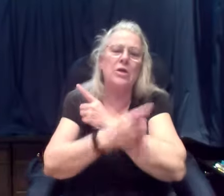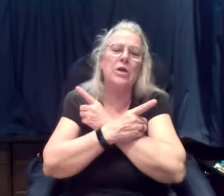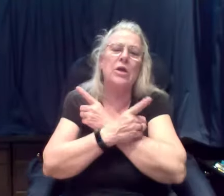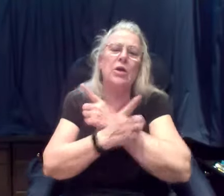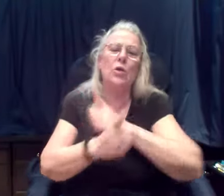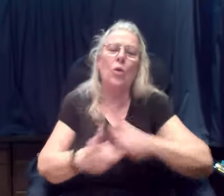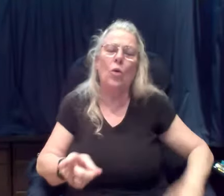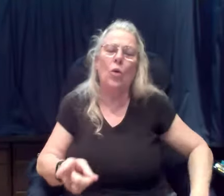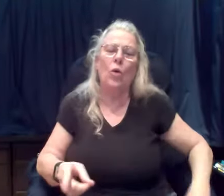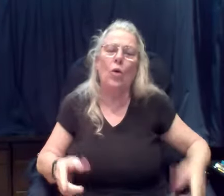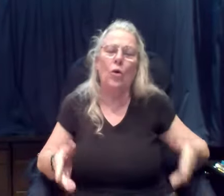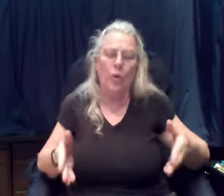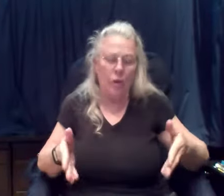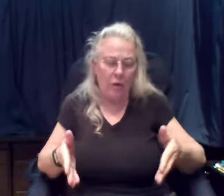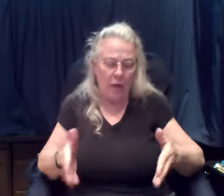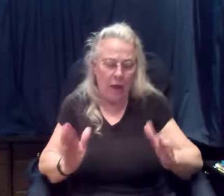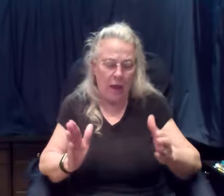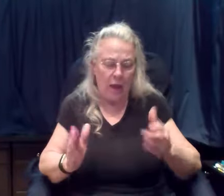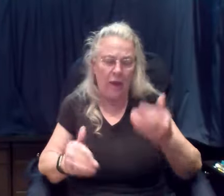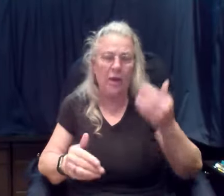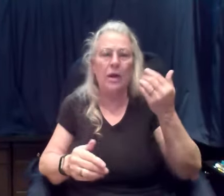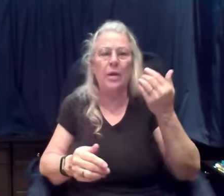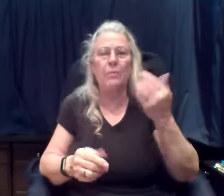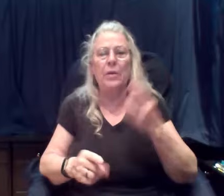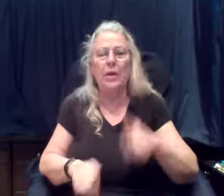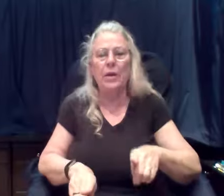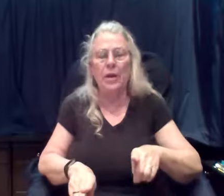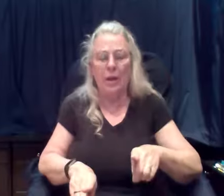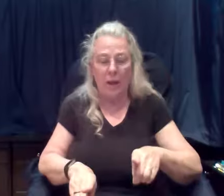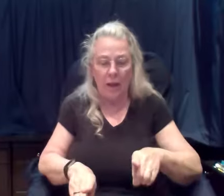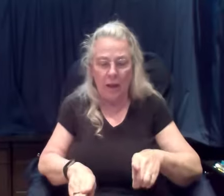dear Lord, let it be.